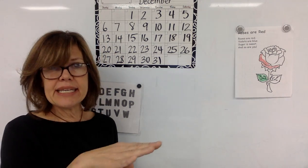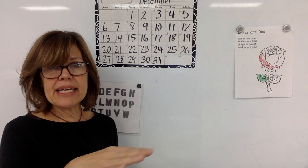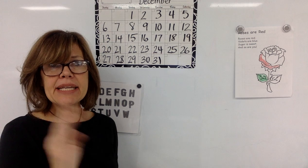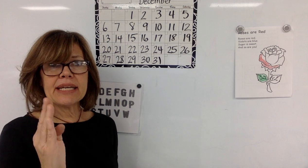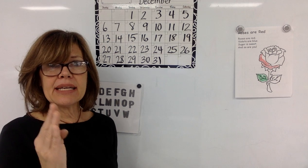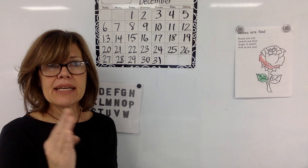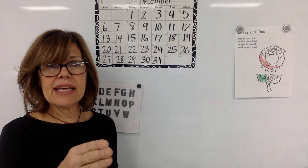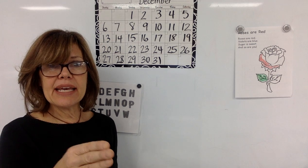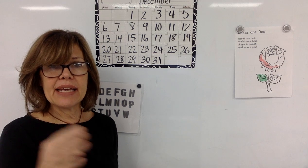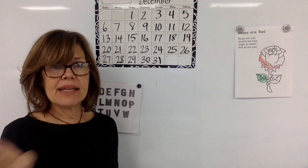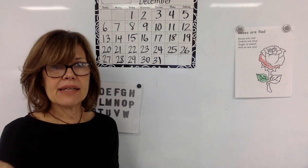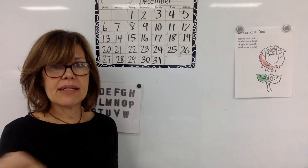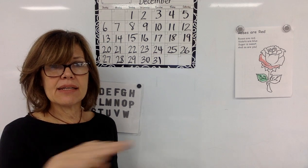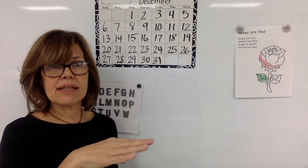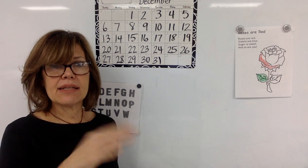Did, I.